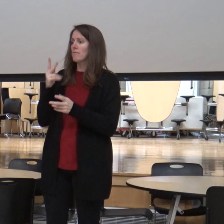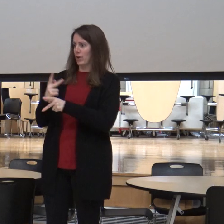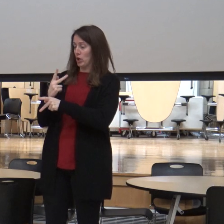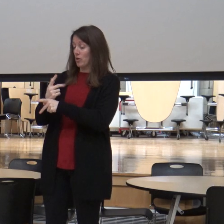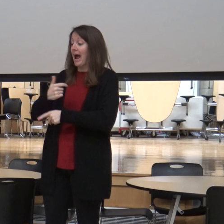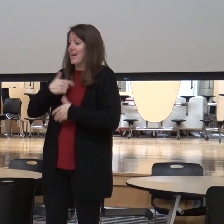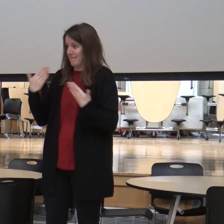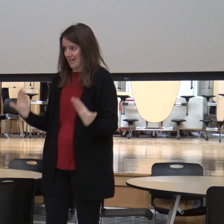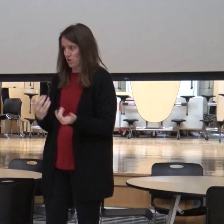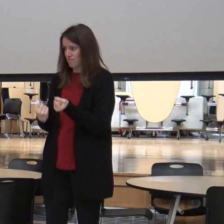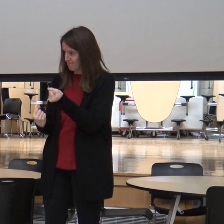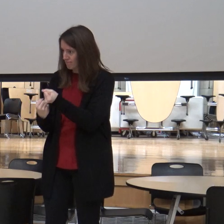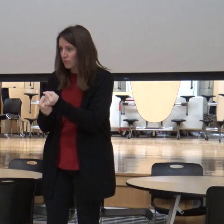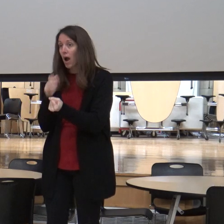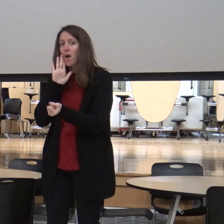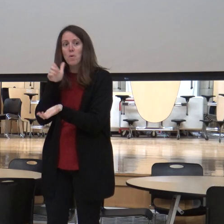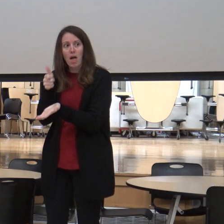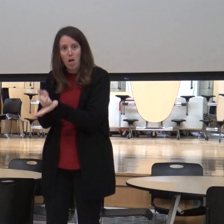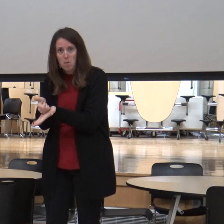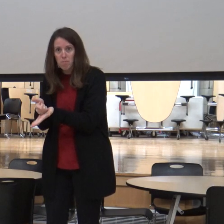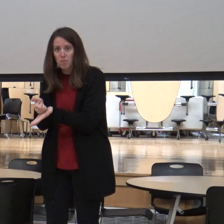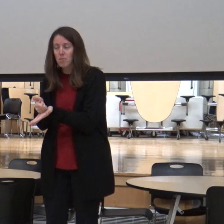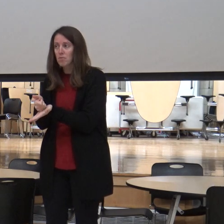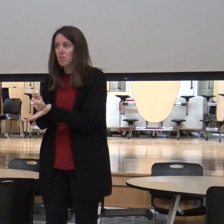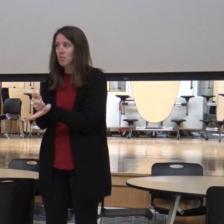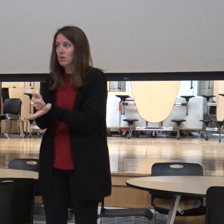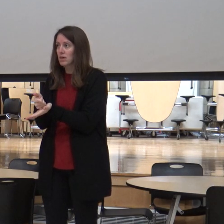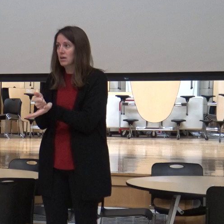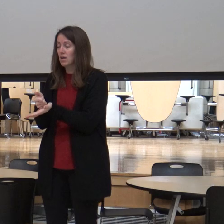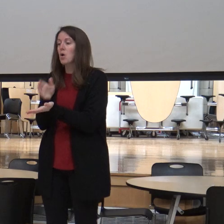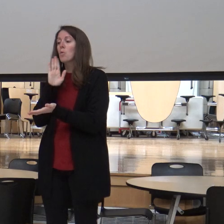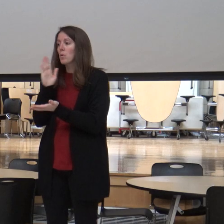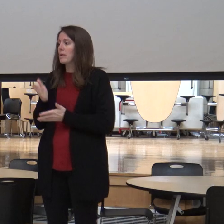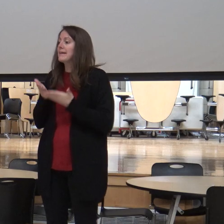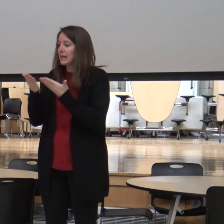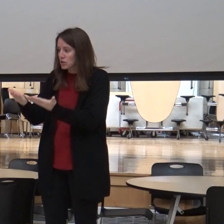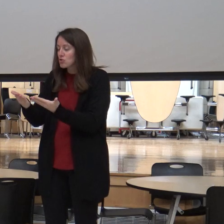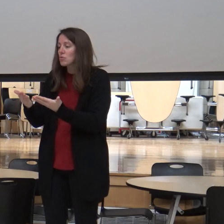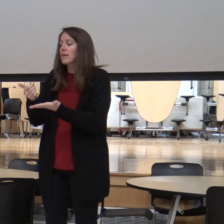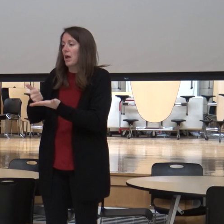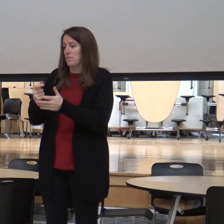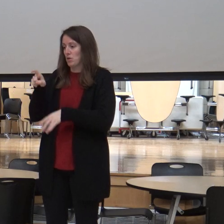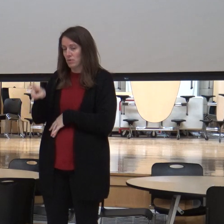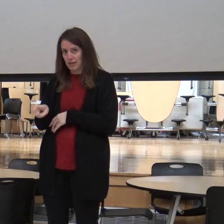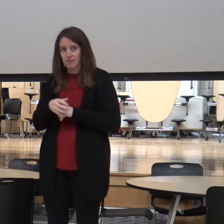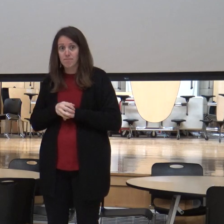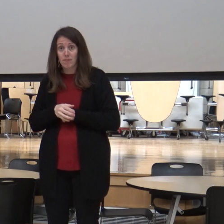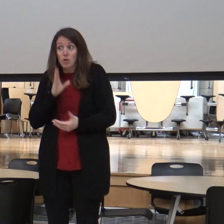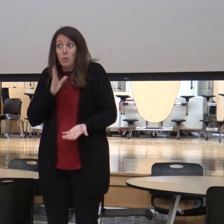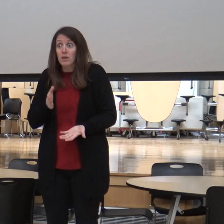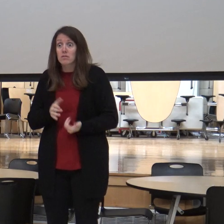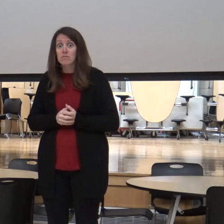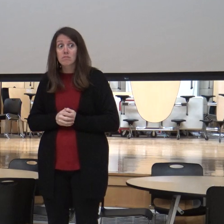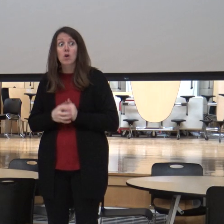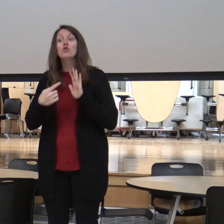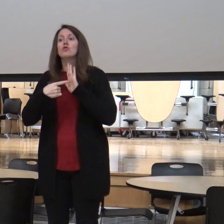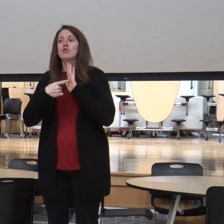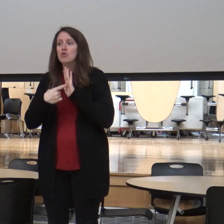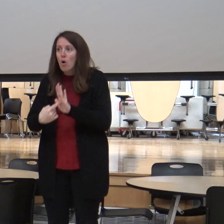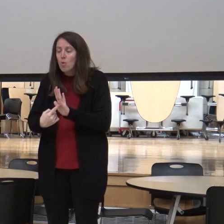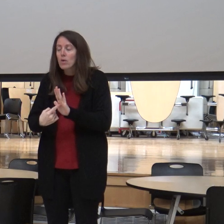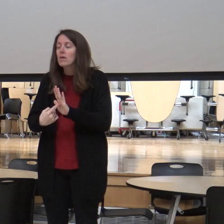here. I'm going to help us figure this out, and we're going to get you the help that we need. And you're going to. Show that you